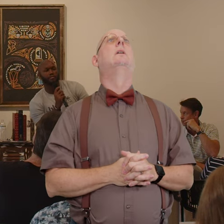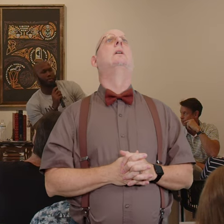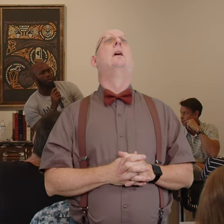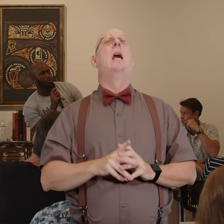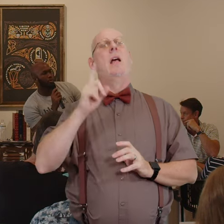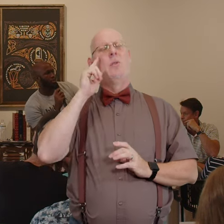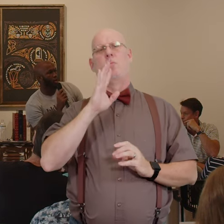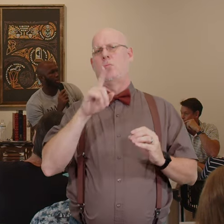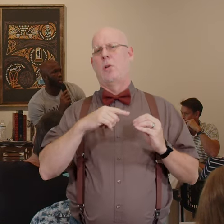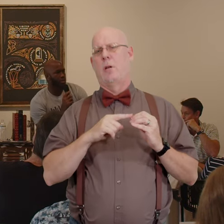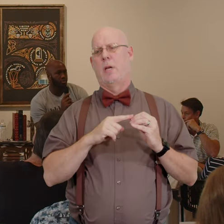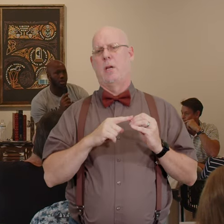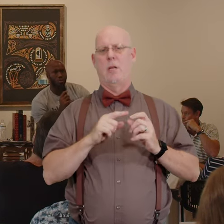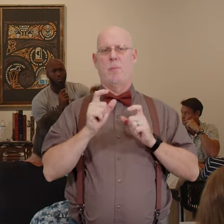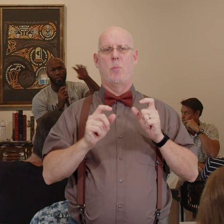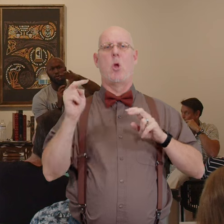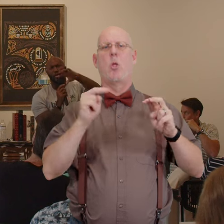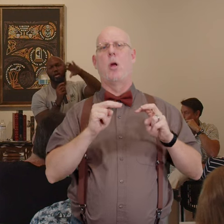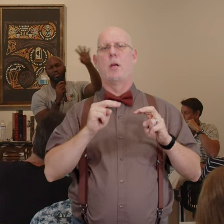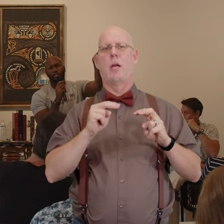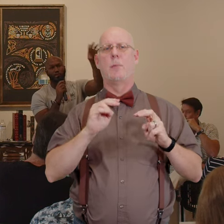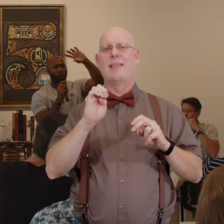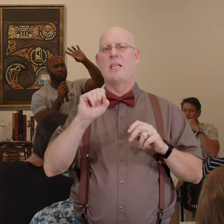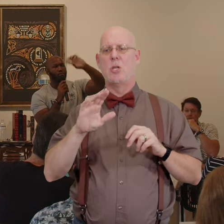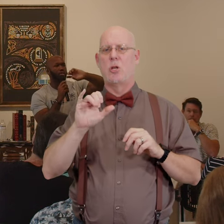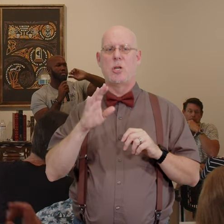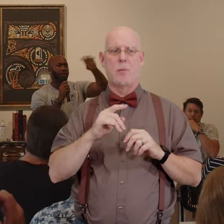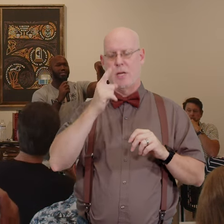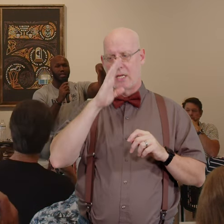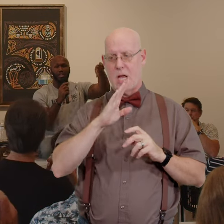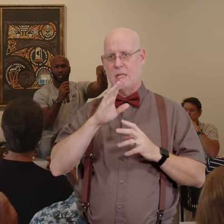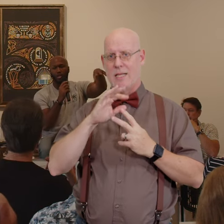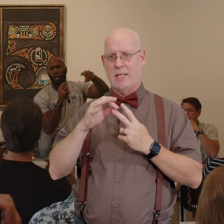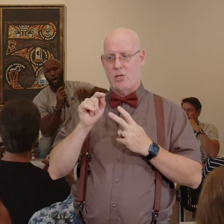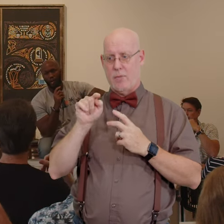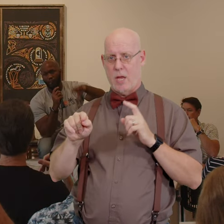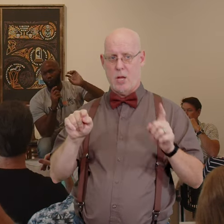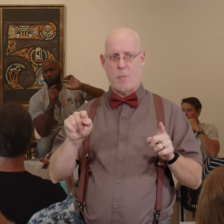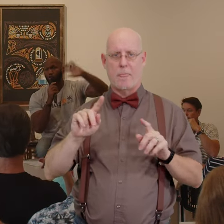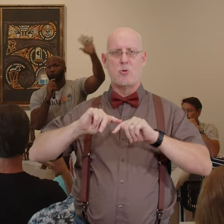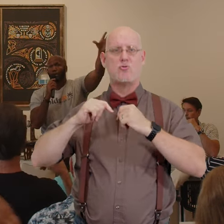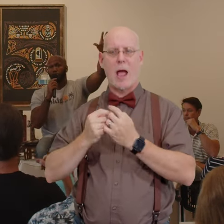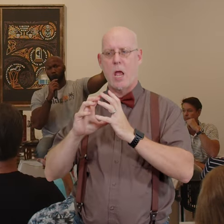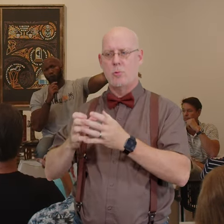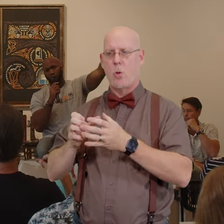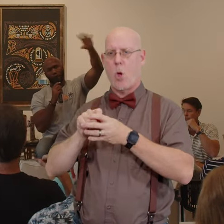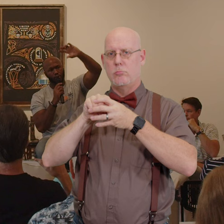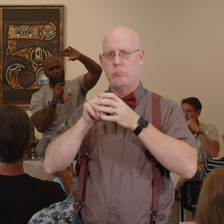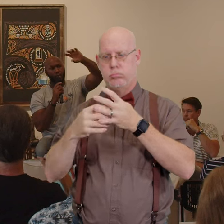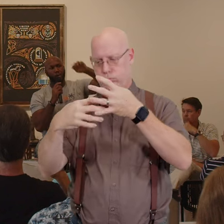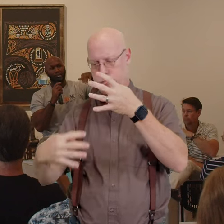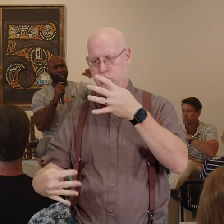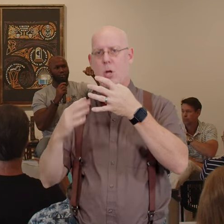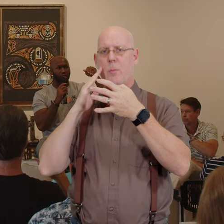So if I'm assuming what you're talking about is when people are looking at Esau and Jacob and they're saying that God's election of them was tribal, so the whole entire